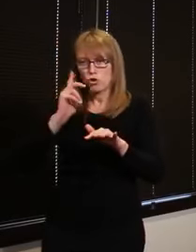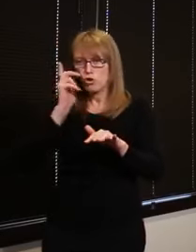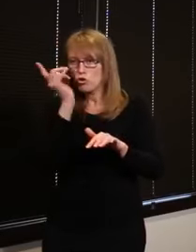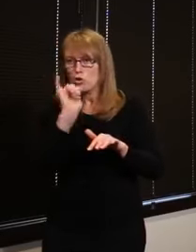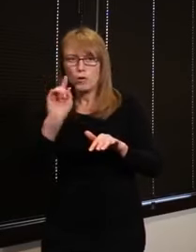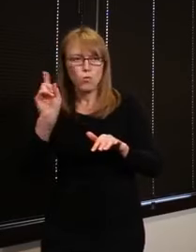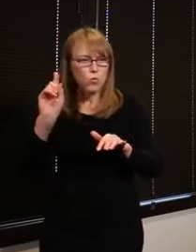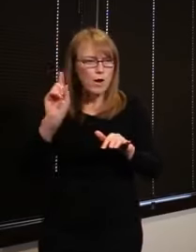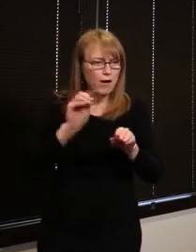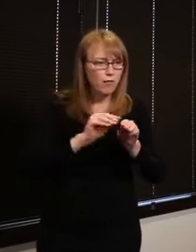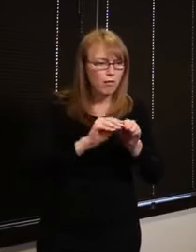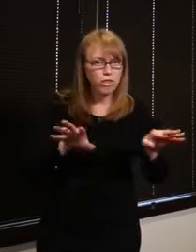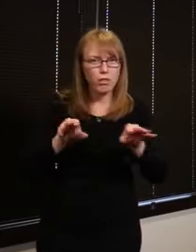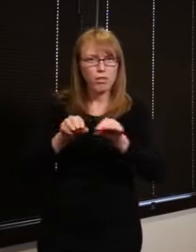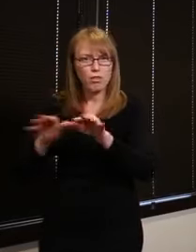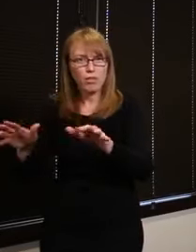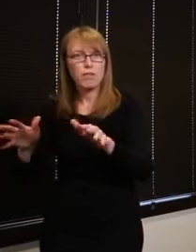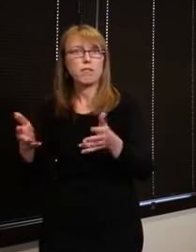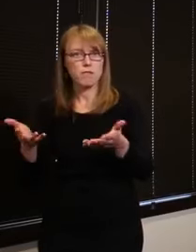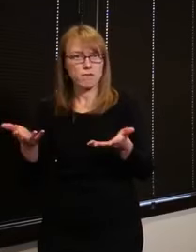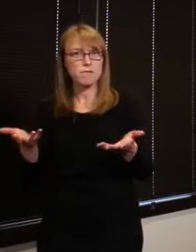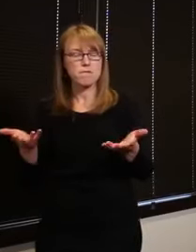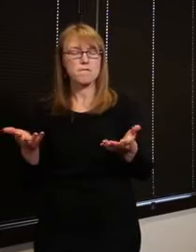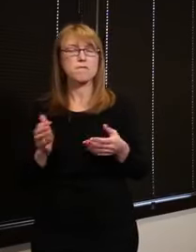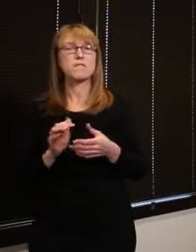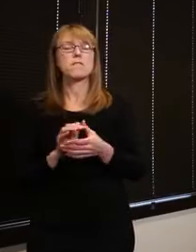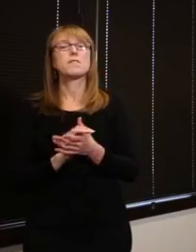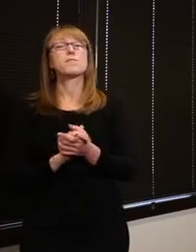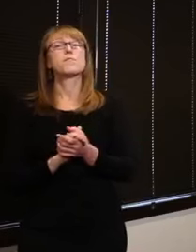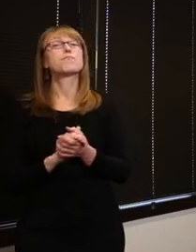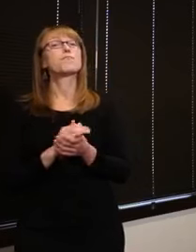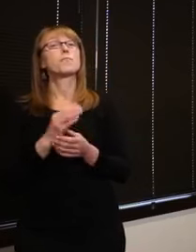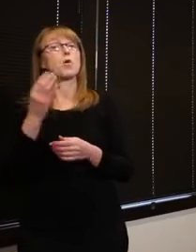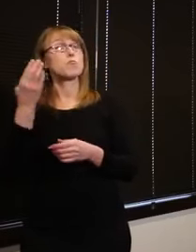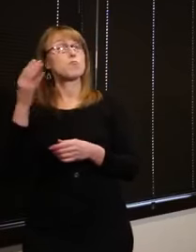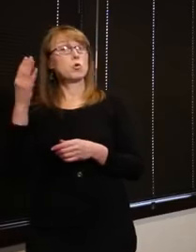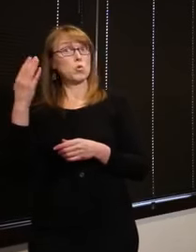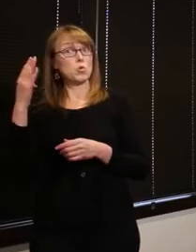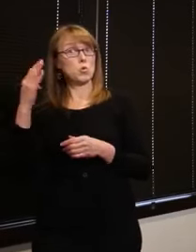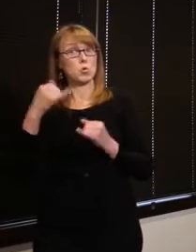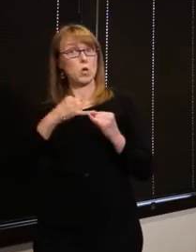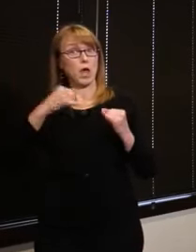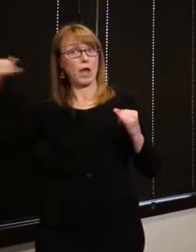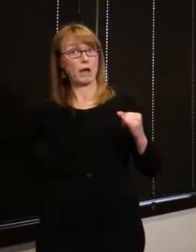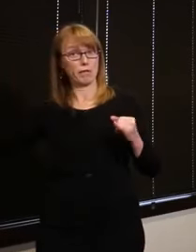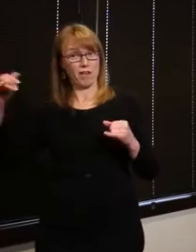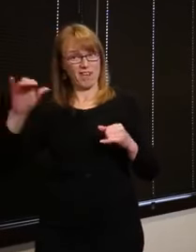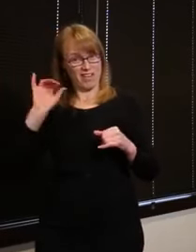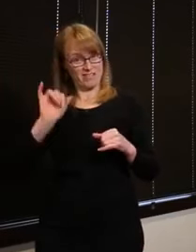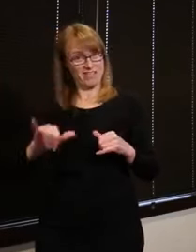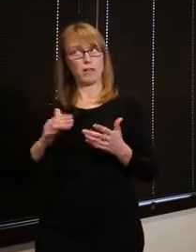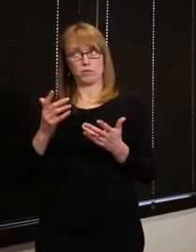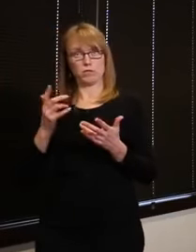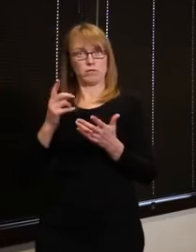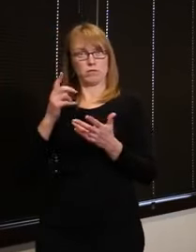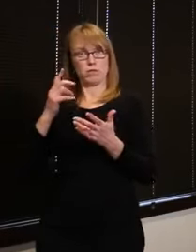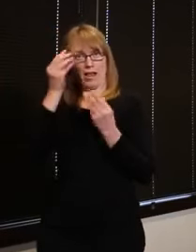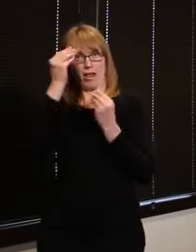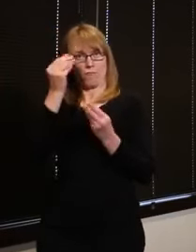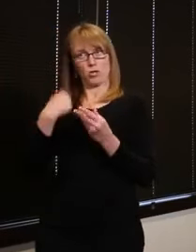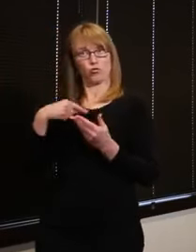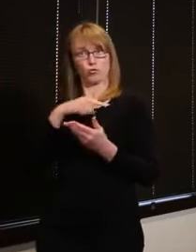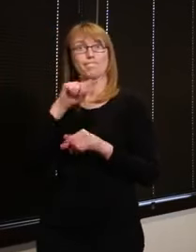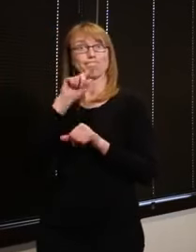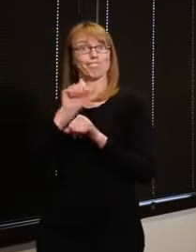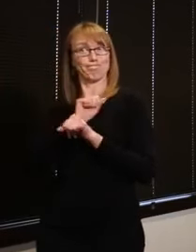to predict those numbers. And then the blue line there is our actual data. And so I want to point a couple of things out.